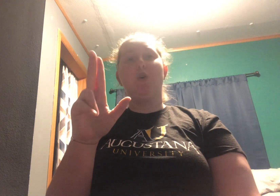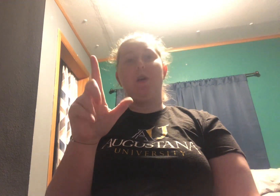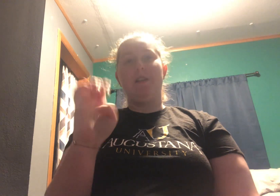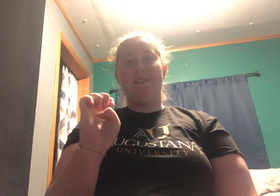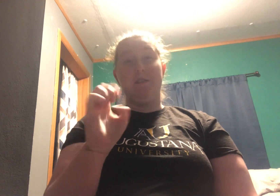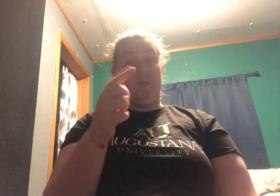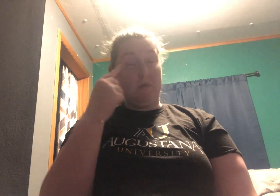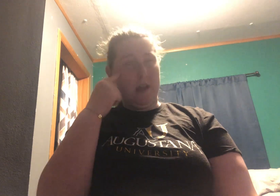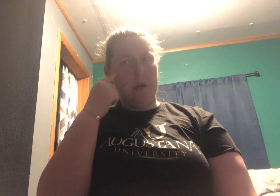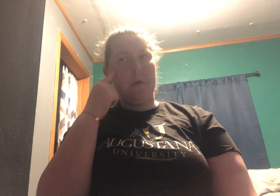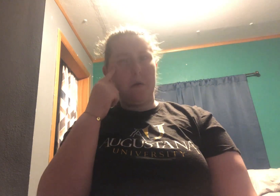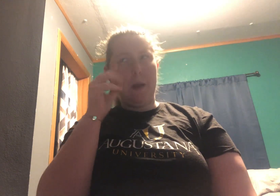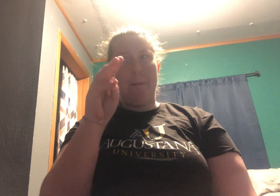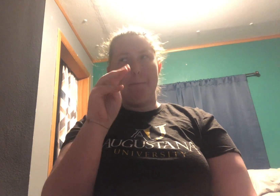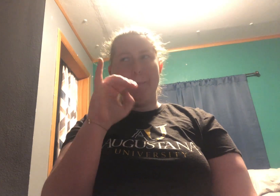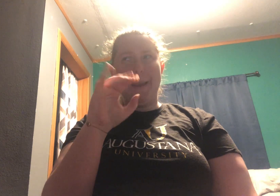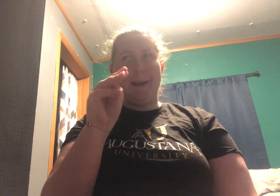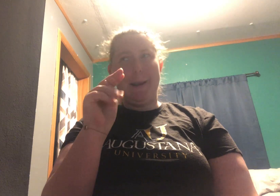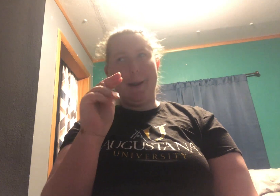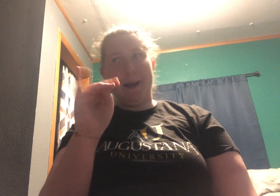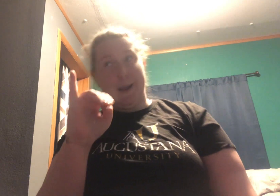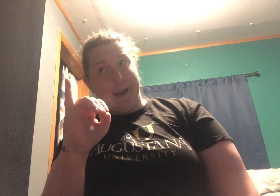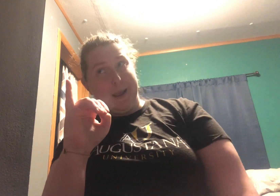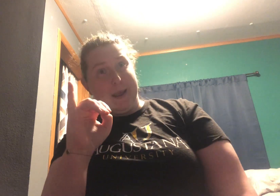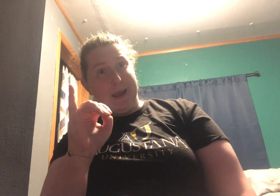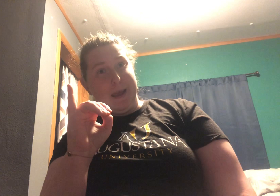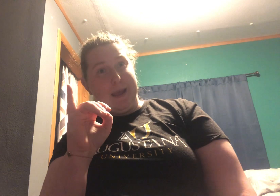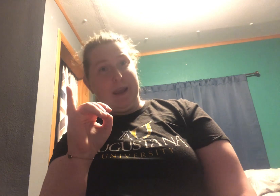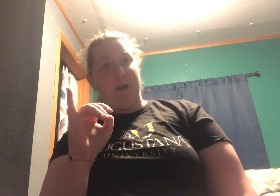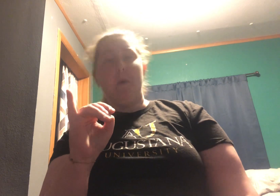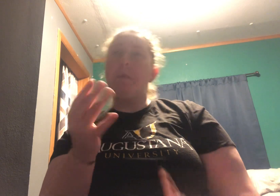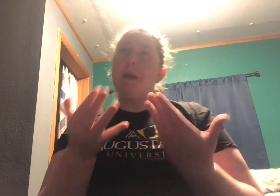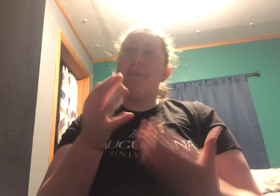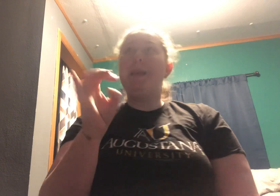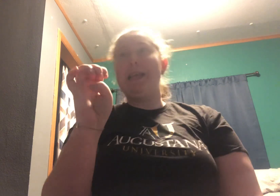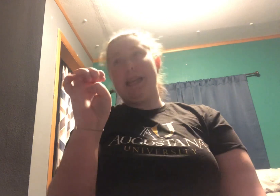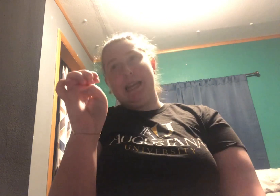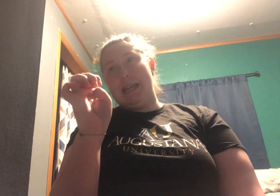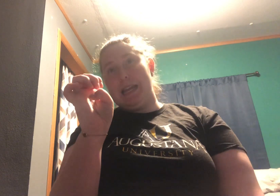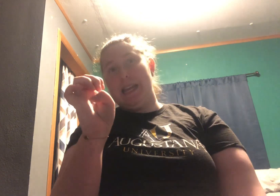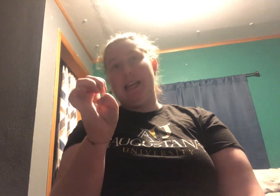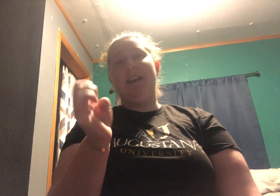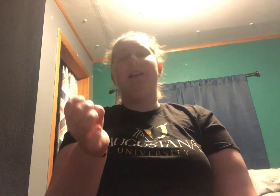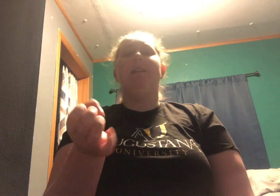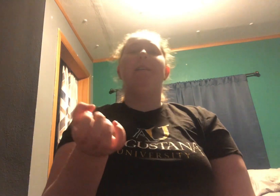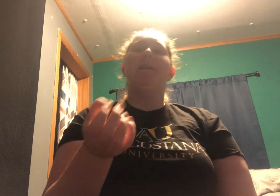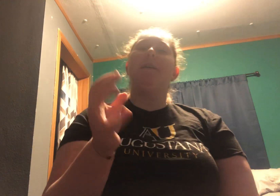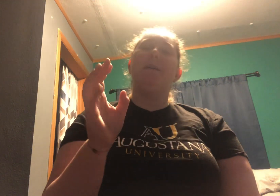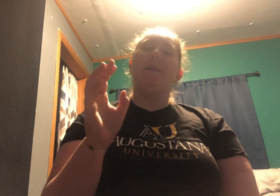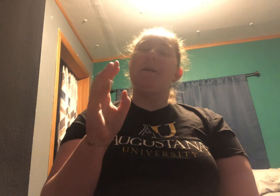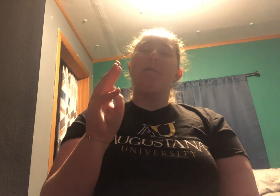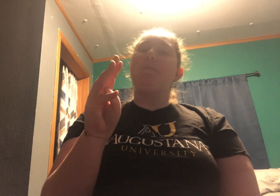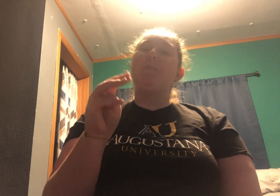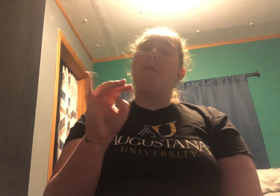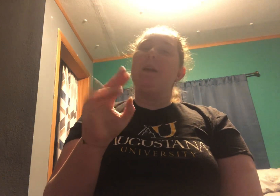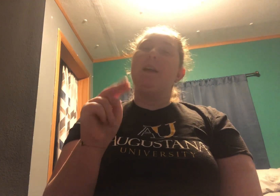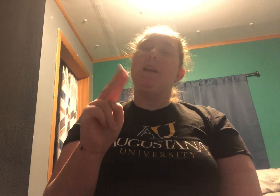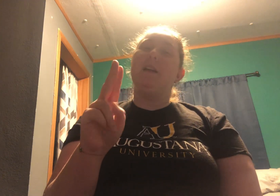I. Minuscule. Or at least an E. You know, minuscule. Or you know, like very